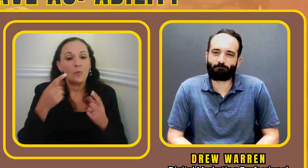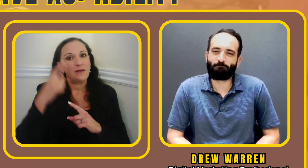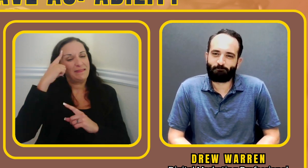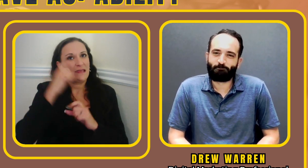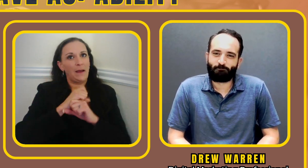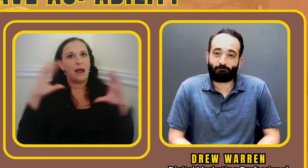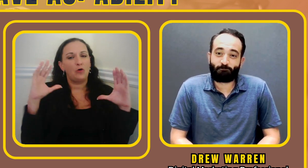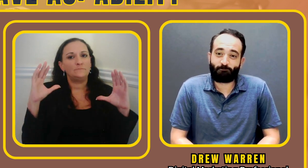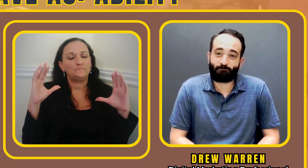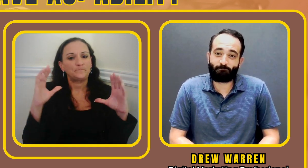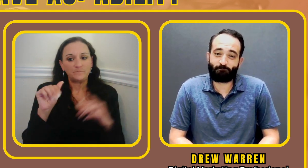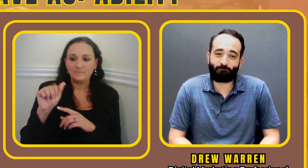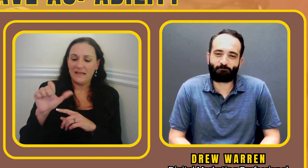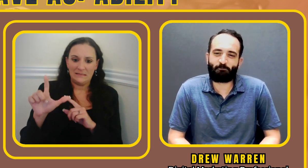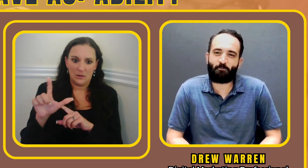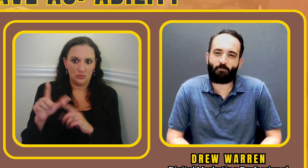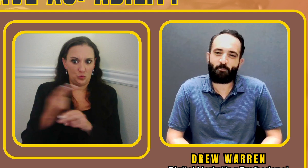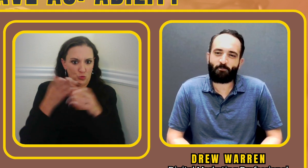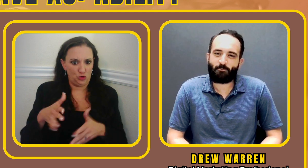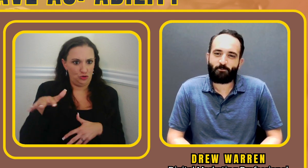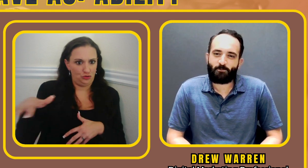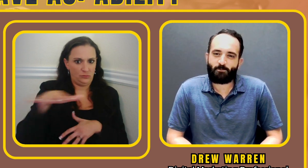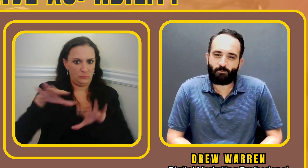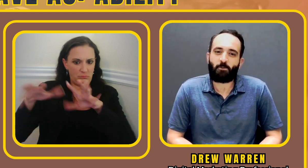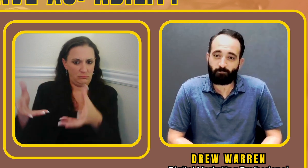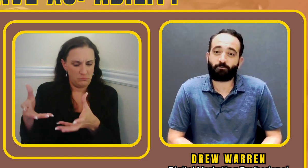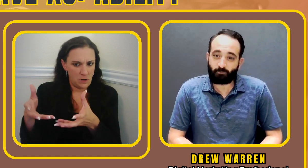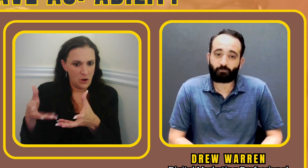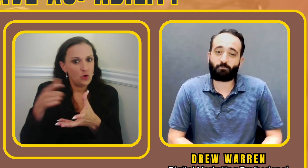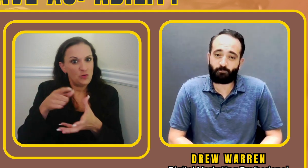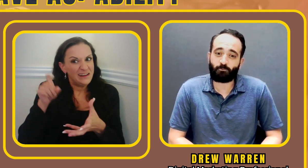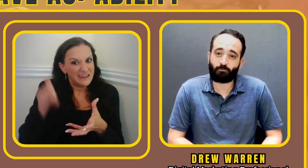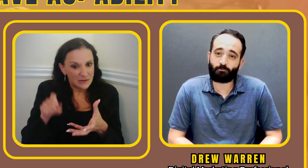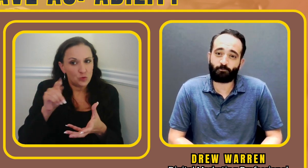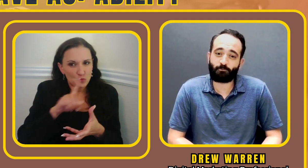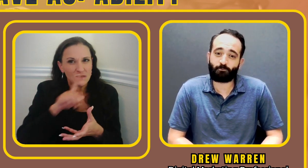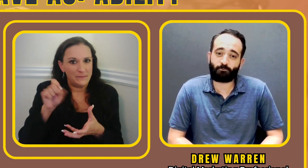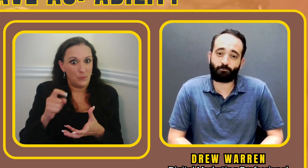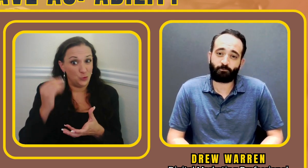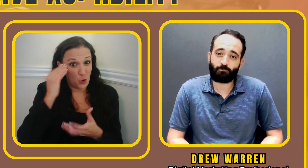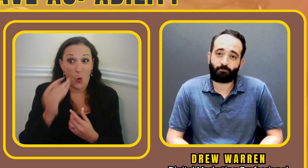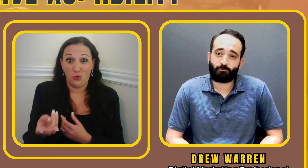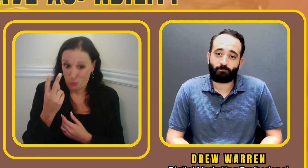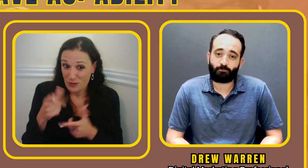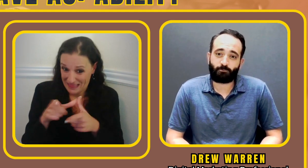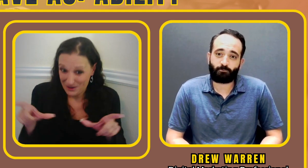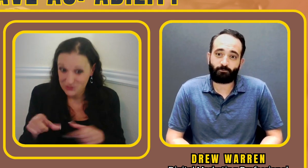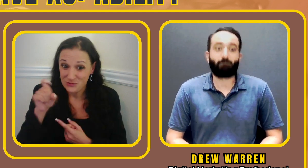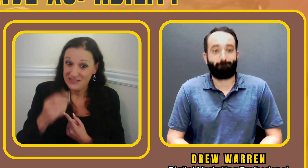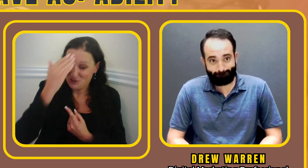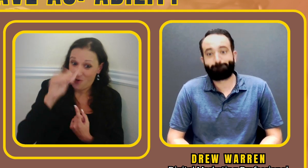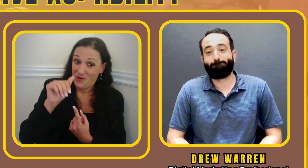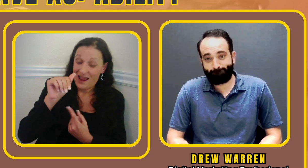about ASL users, you need to really be able to know two languages. You need to know